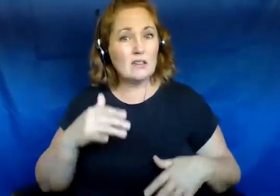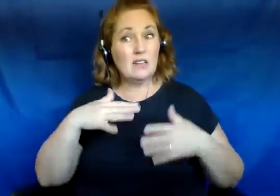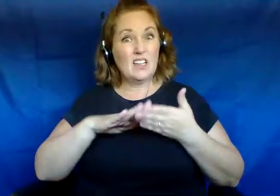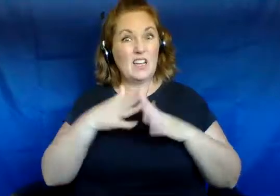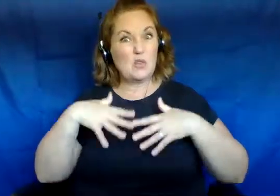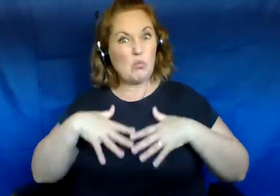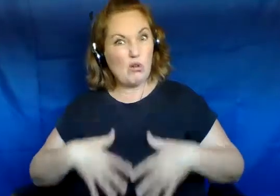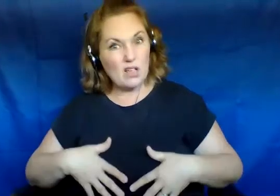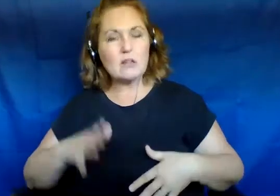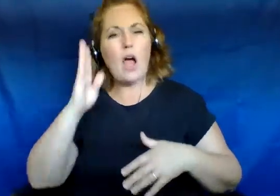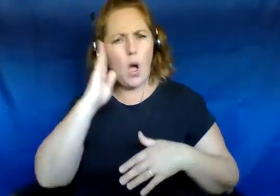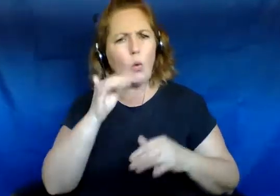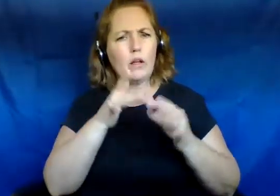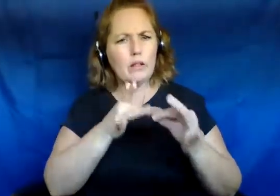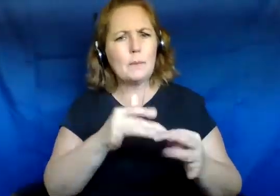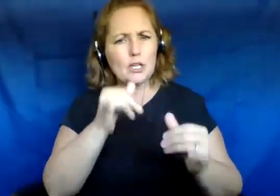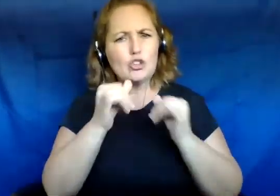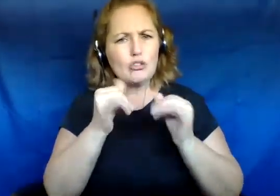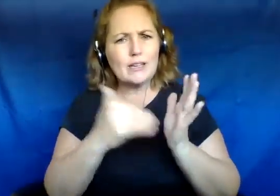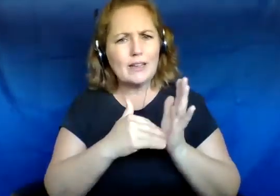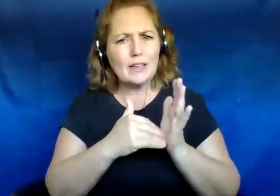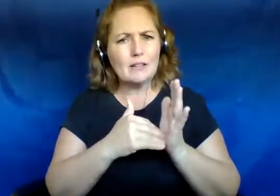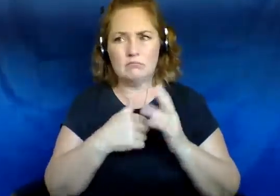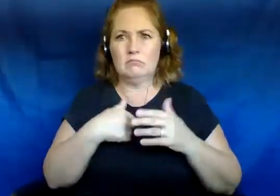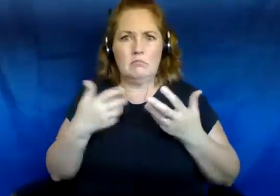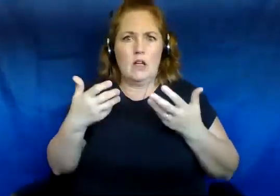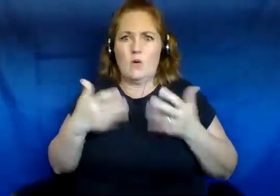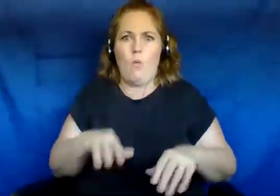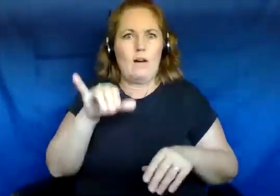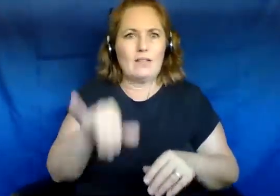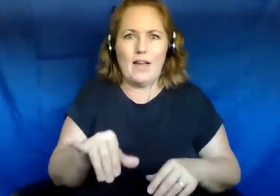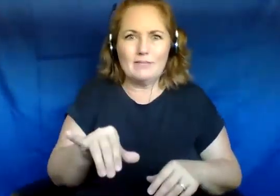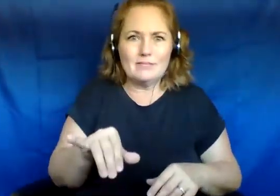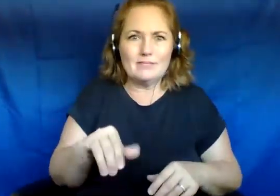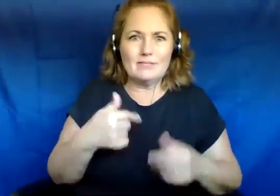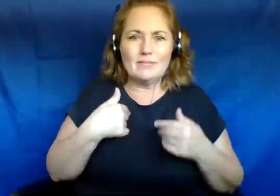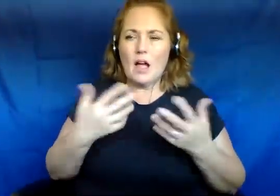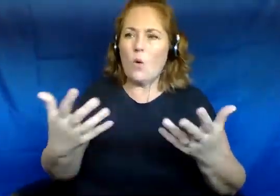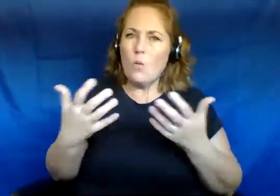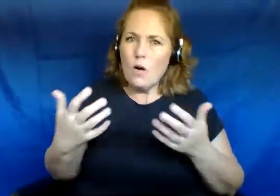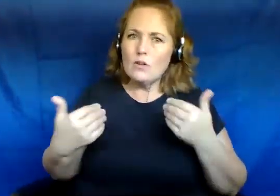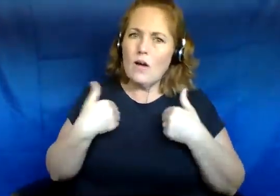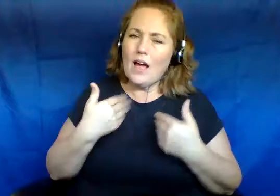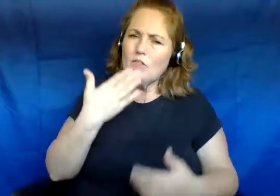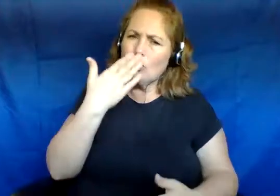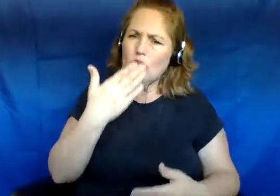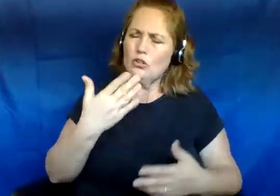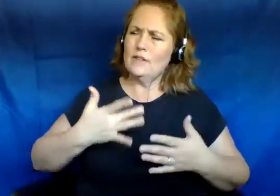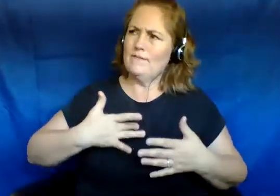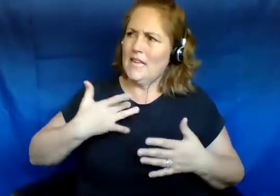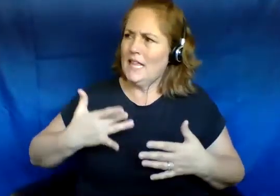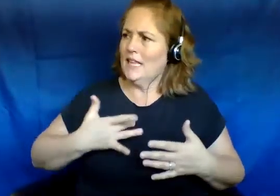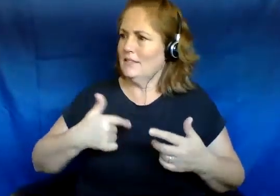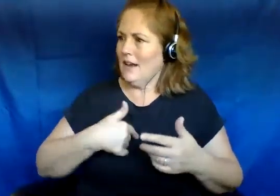depressed, I will drink again. And I do not want that. I want to have the feelings I